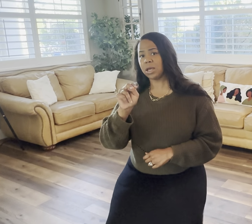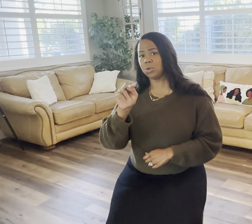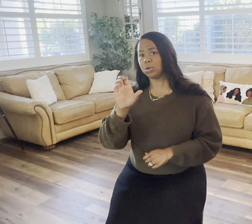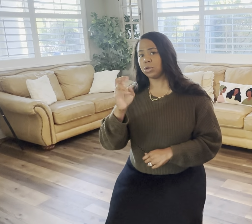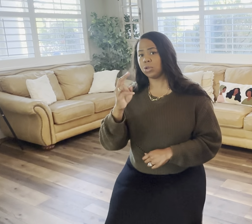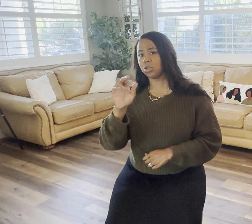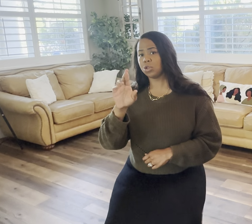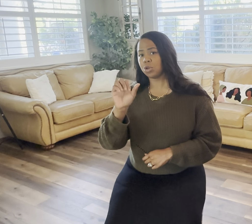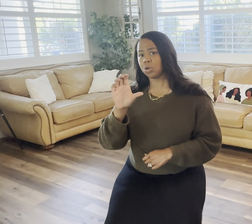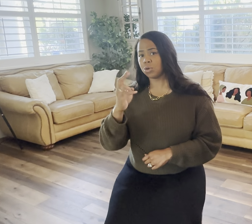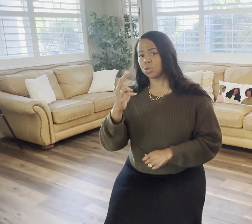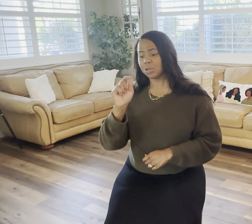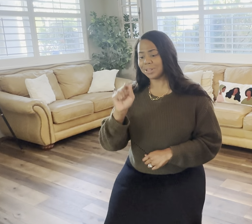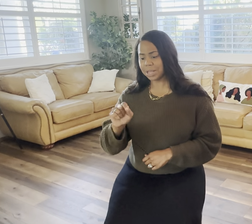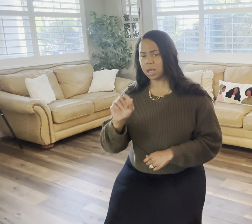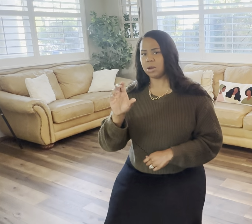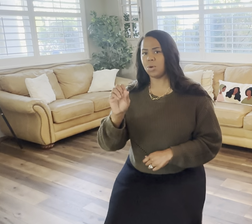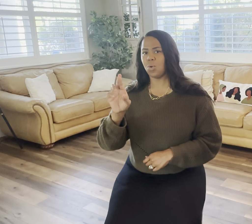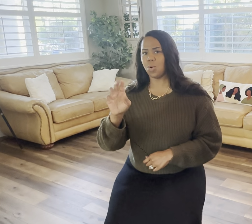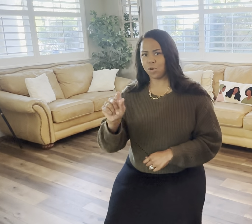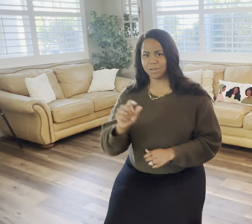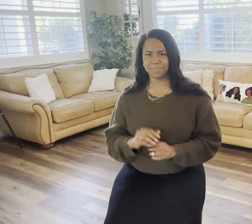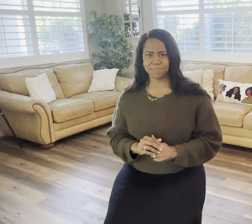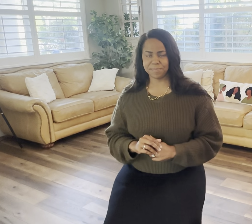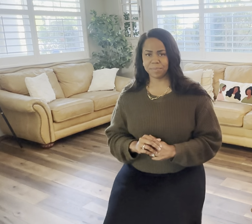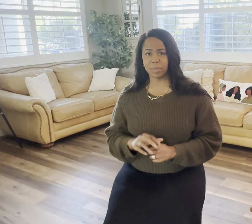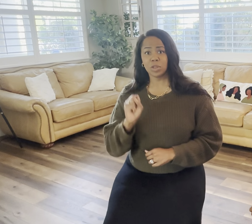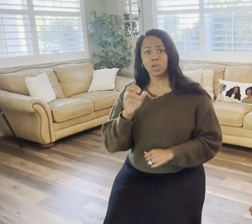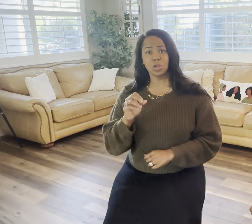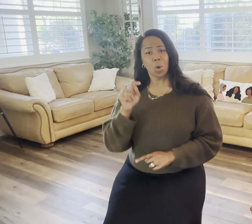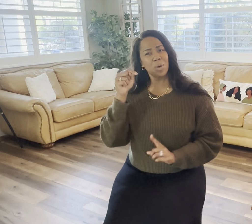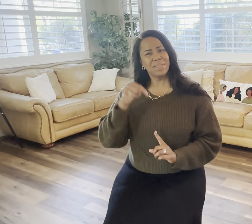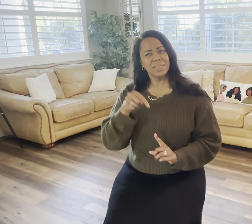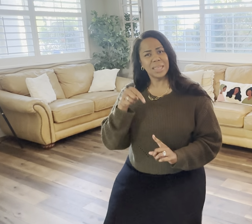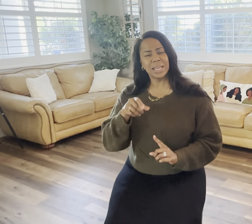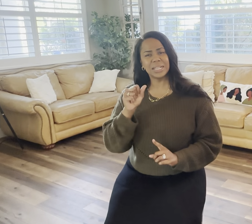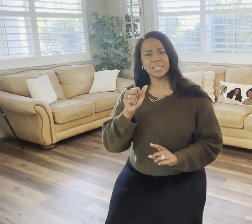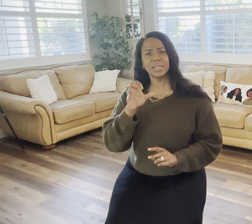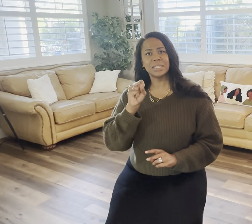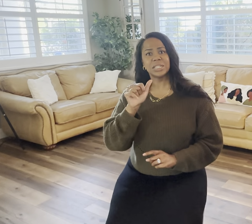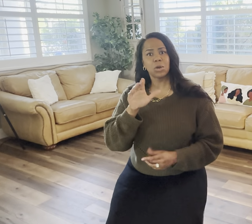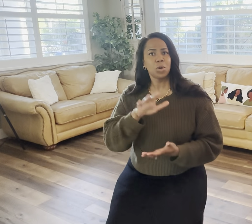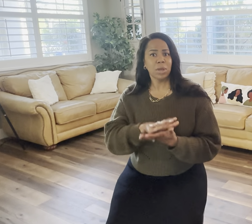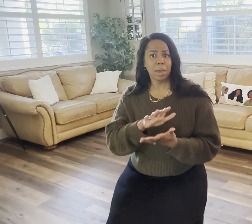midtownchurch.org. So, this Sacramento campus has